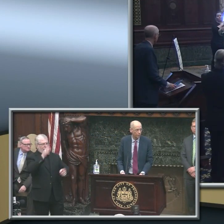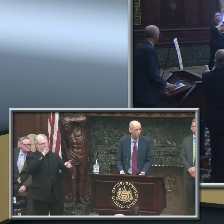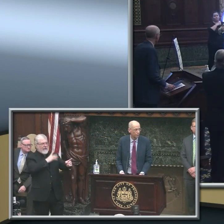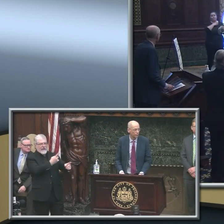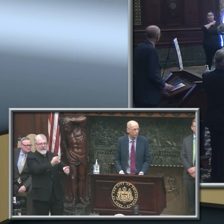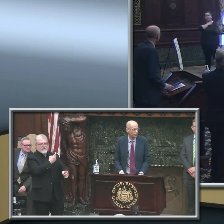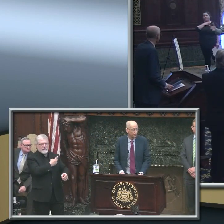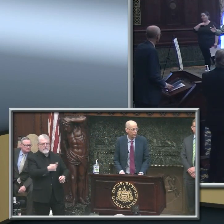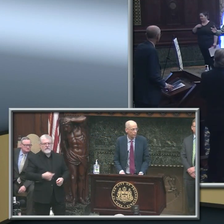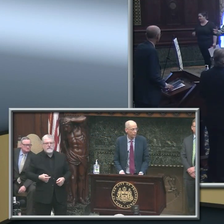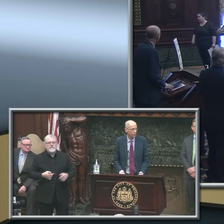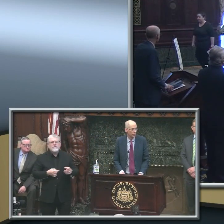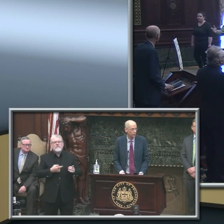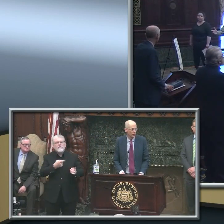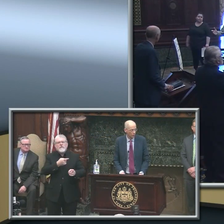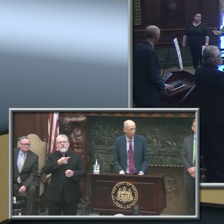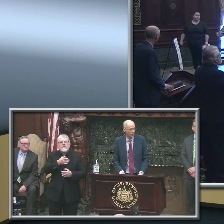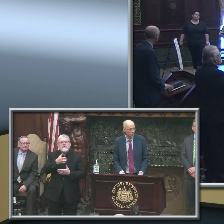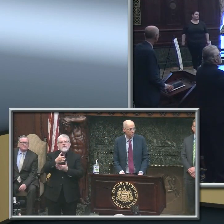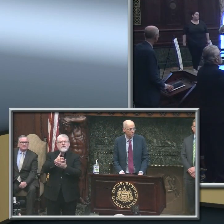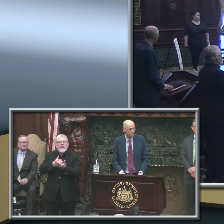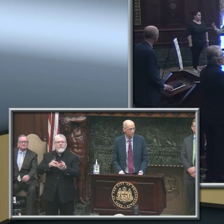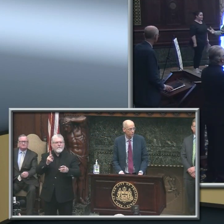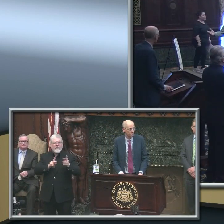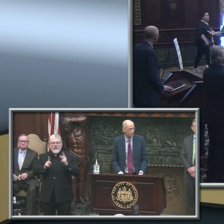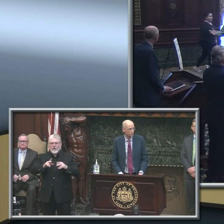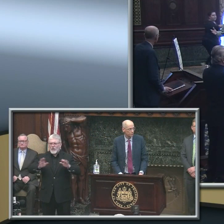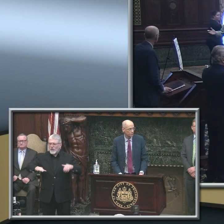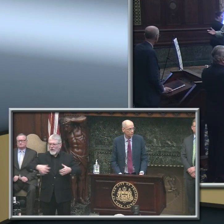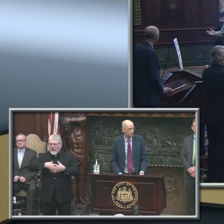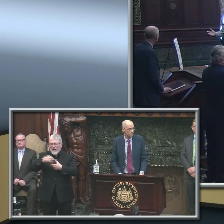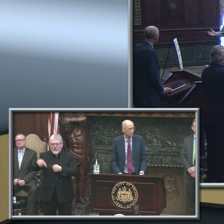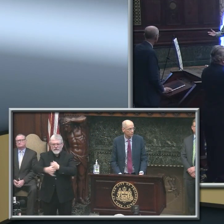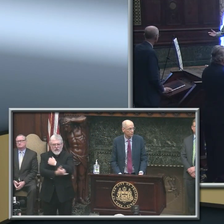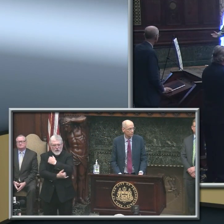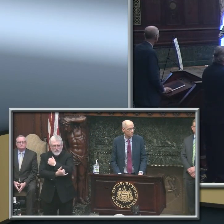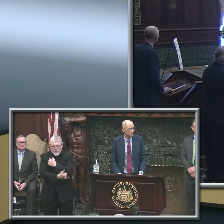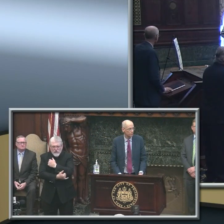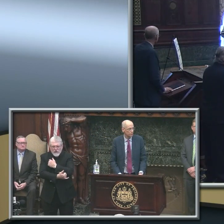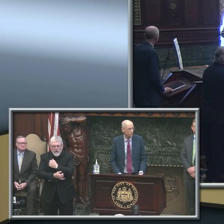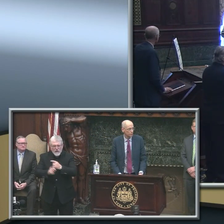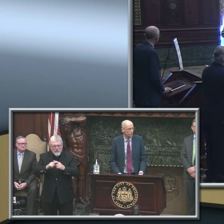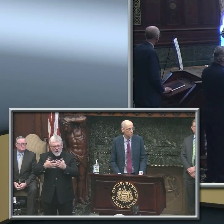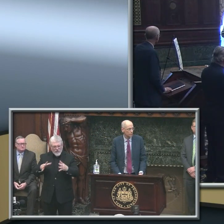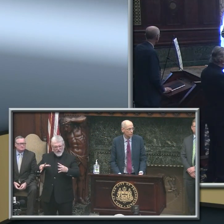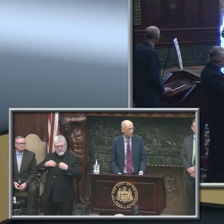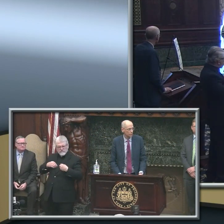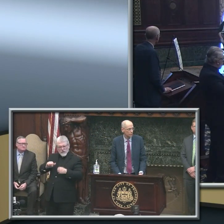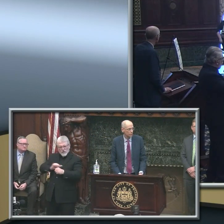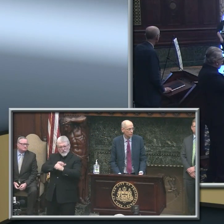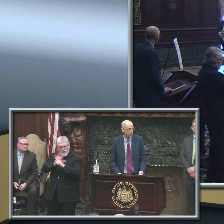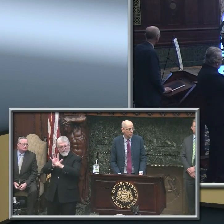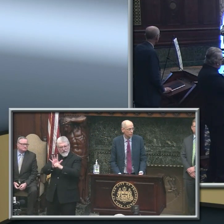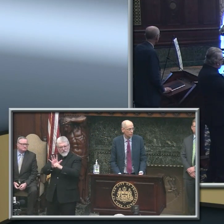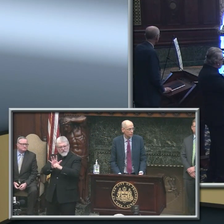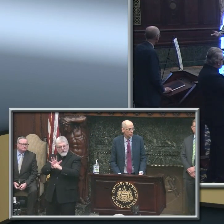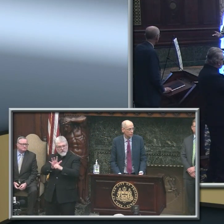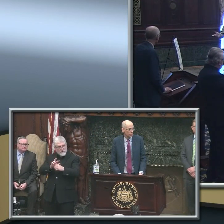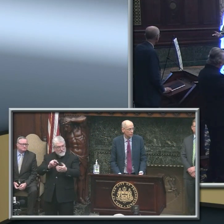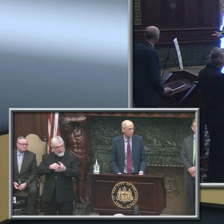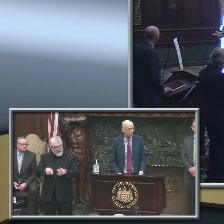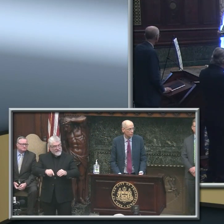traveled in foreign areas, Right. and you're saying the virus is spreading. Is it true that one of the people that is the